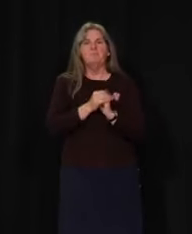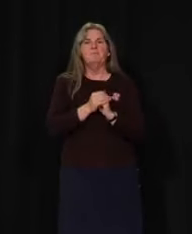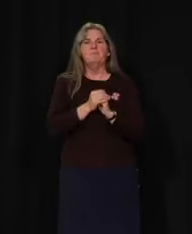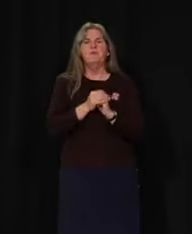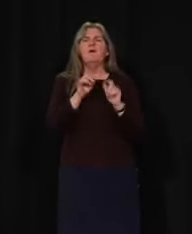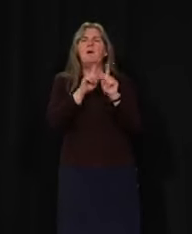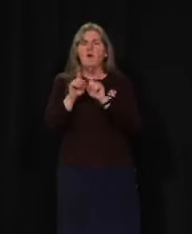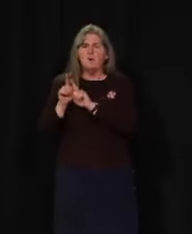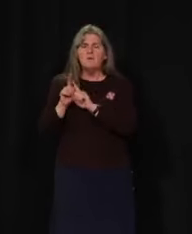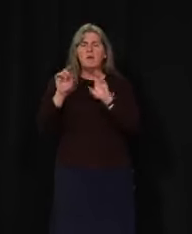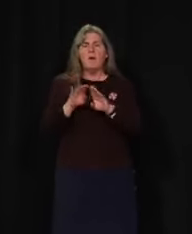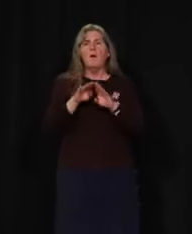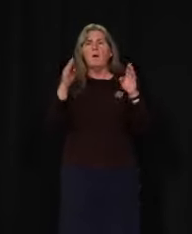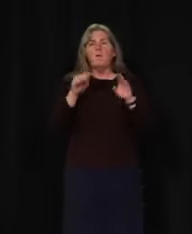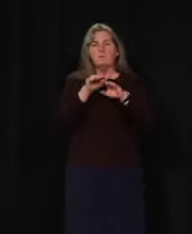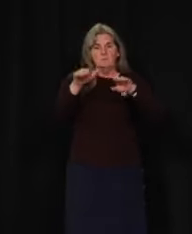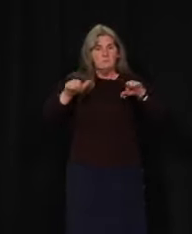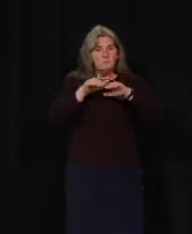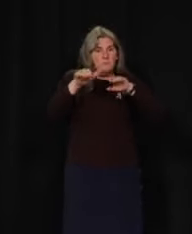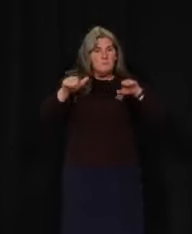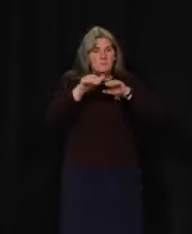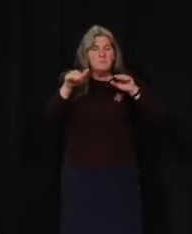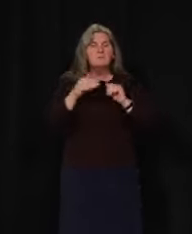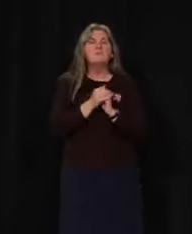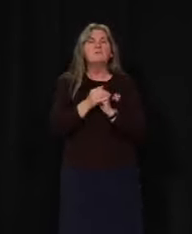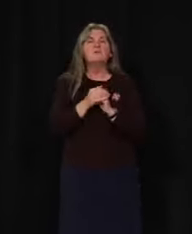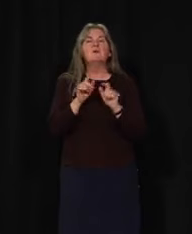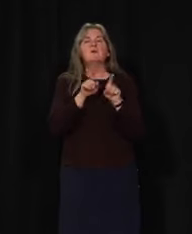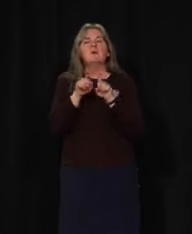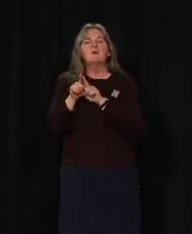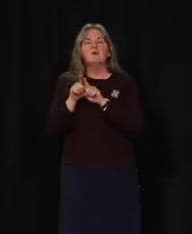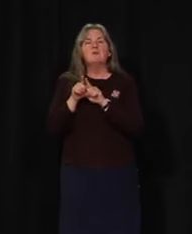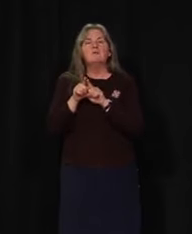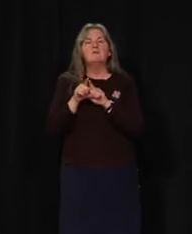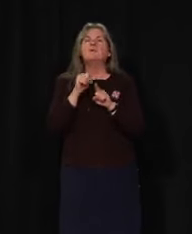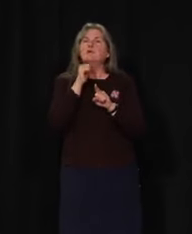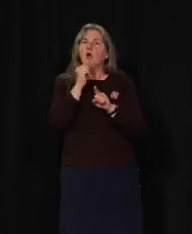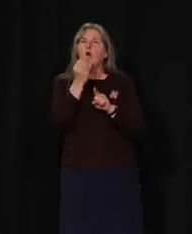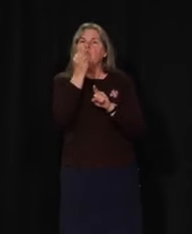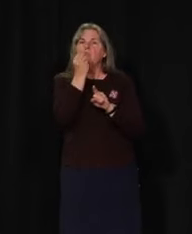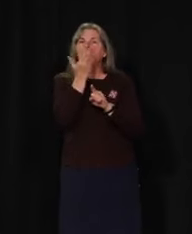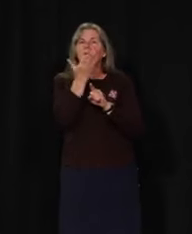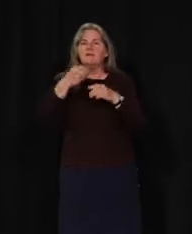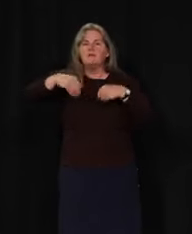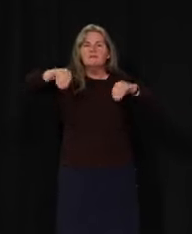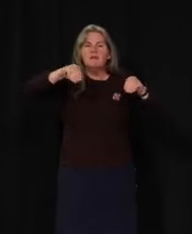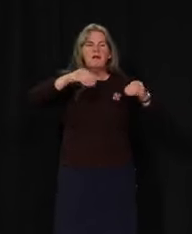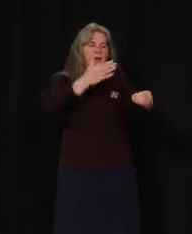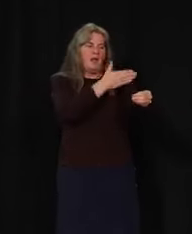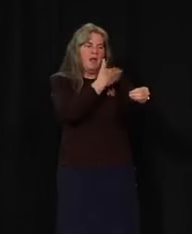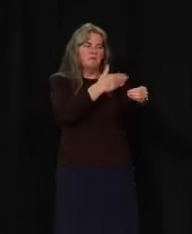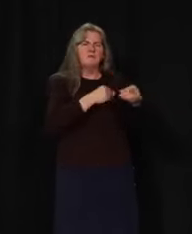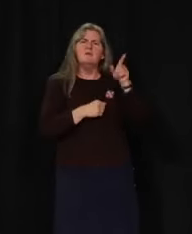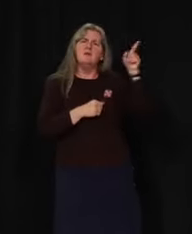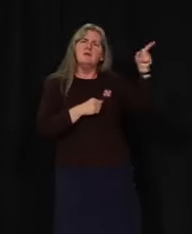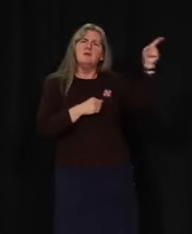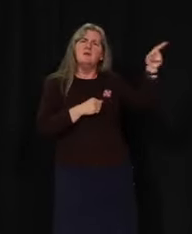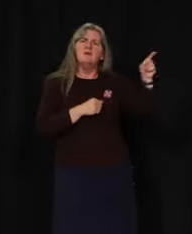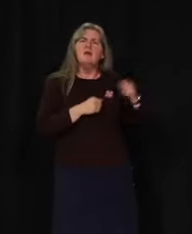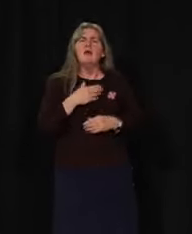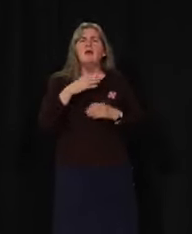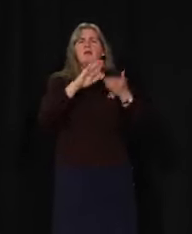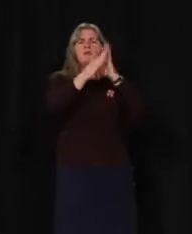reopening list is the reopening of swimming pools and the addition of non-food items and buskers back to the farmers market in